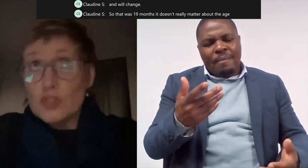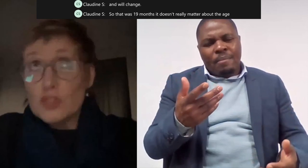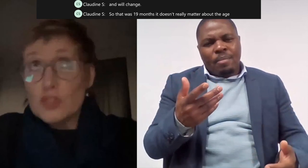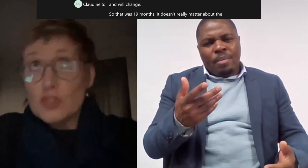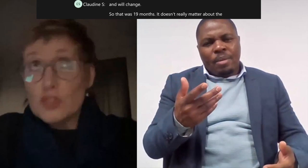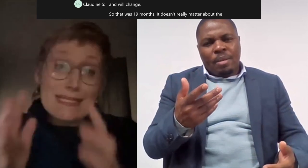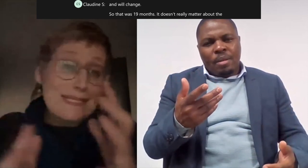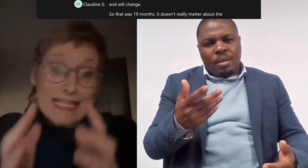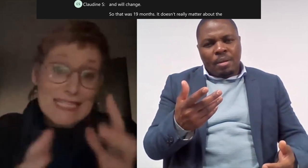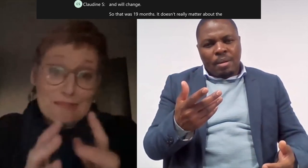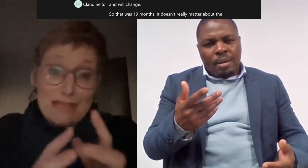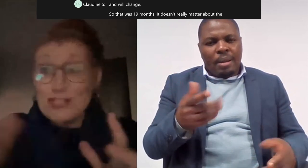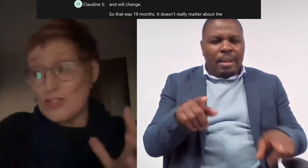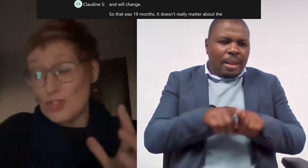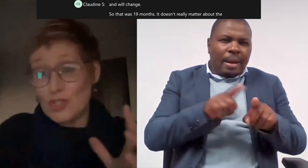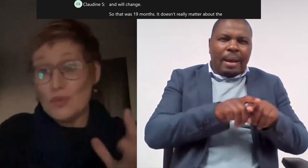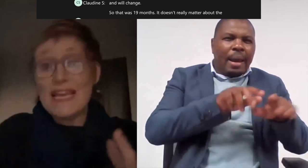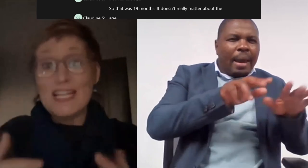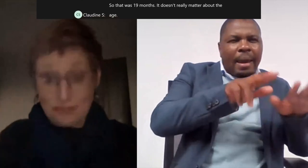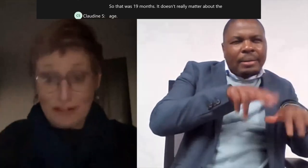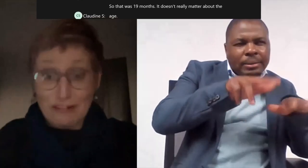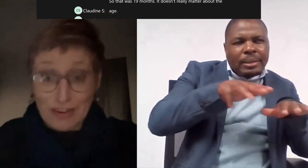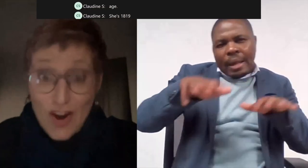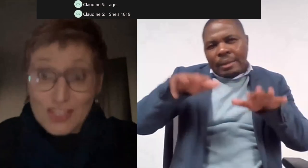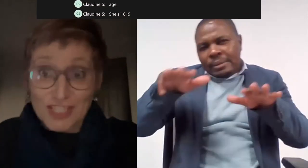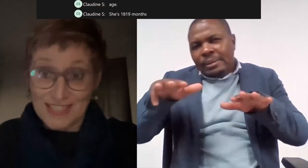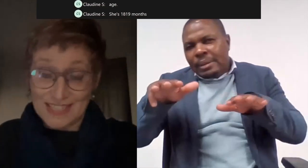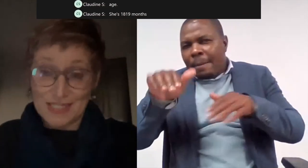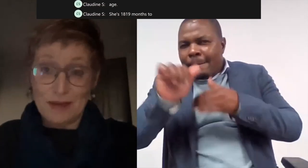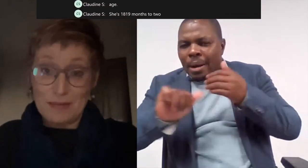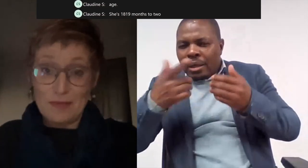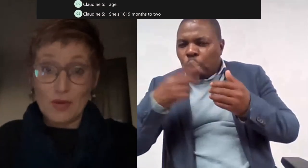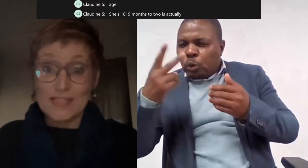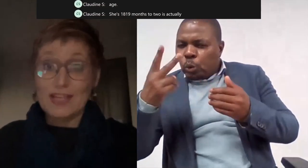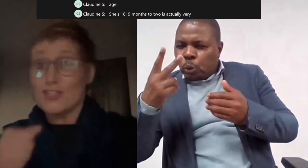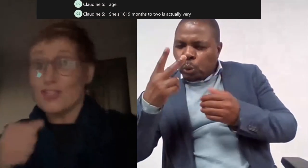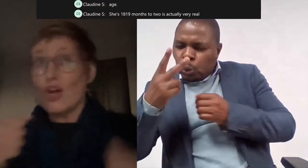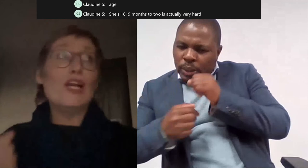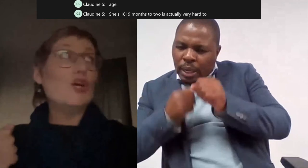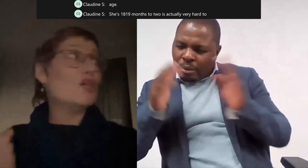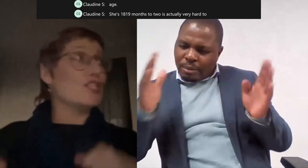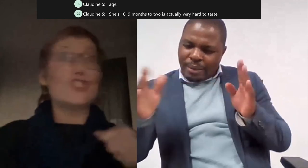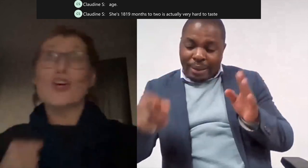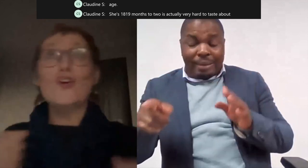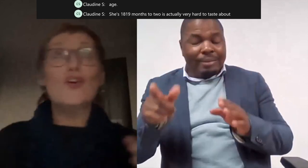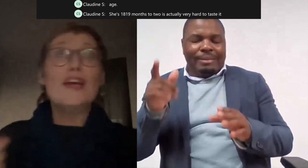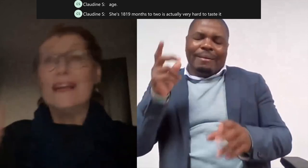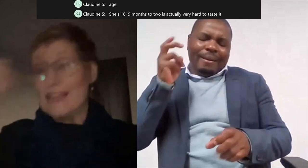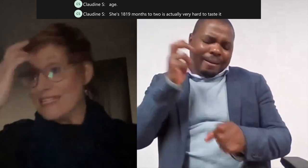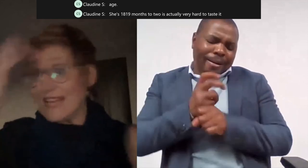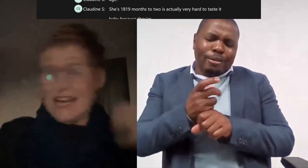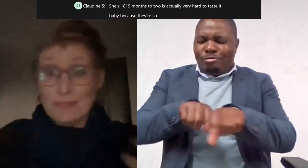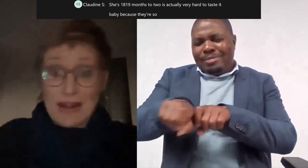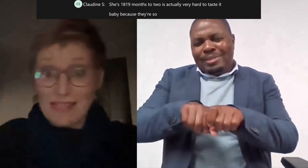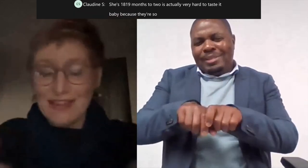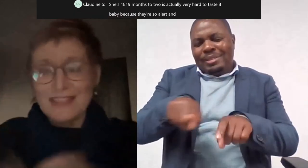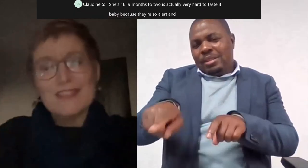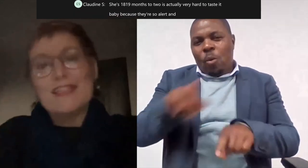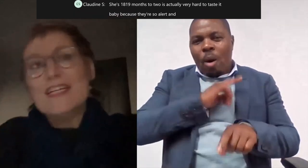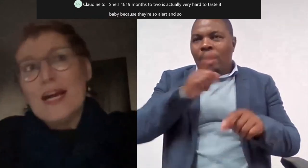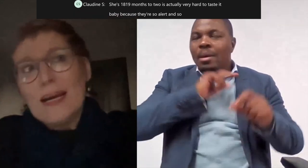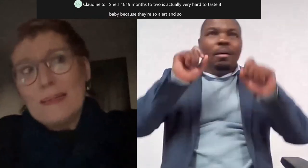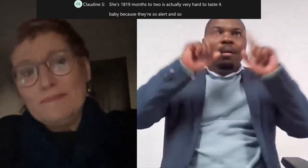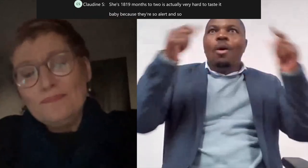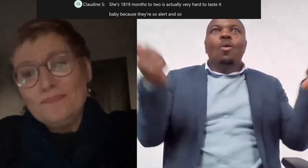Terrible twos, 18, 19 months to two is actually very, very hard to test a baby because they're so alert and so excited